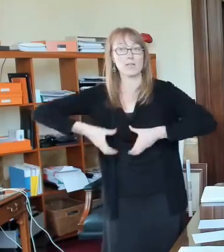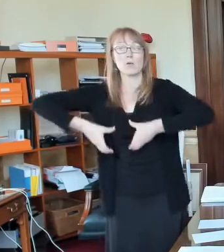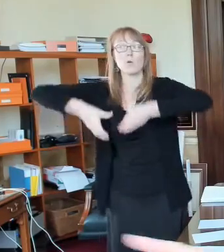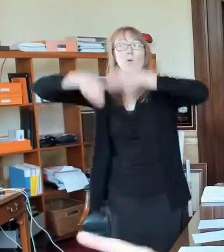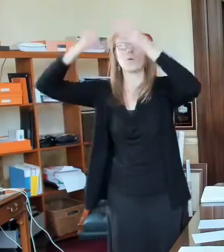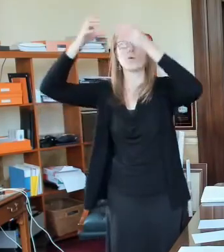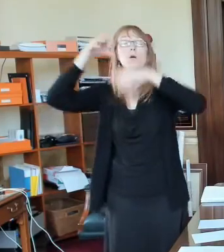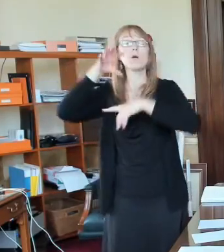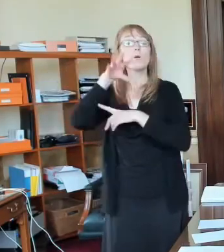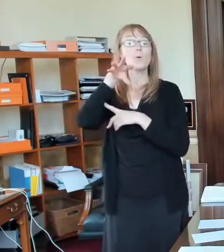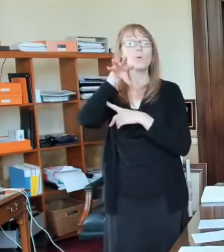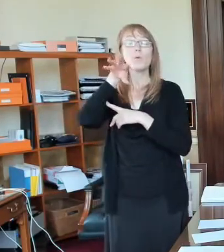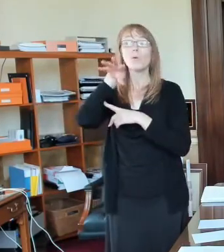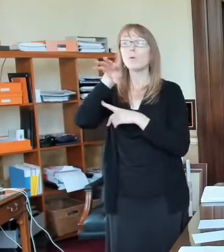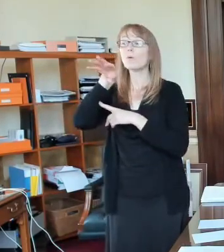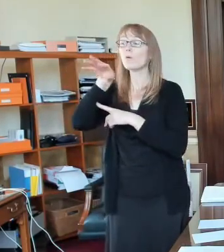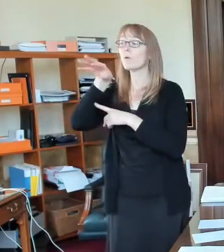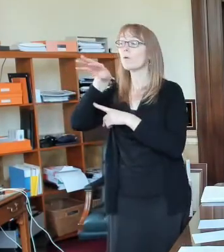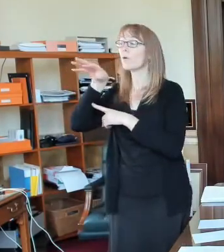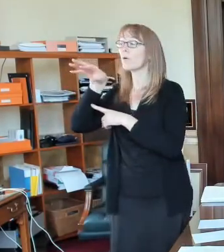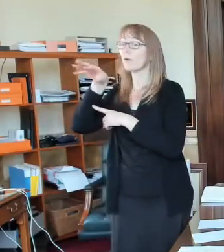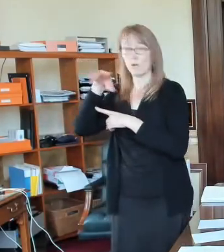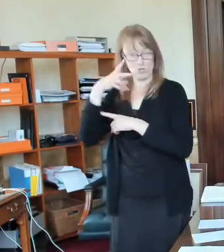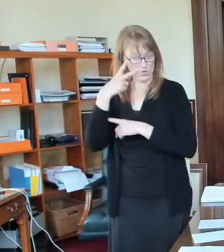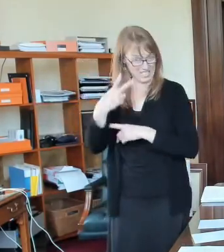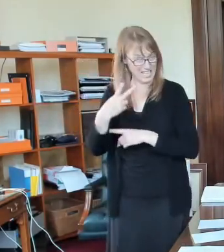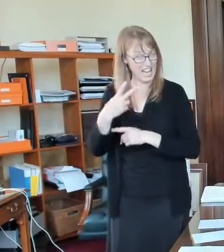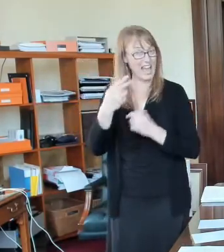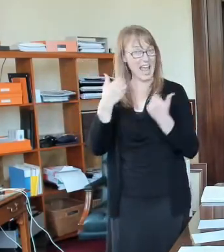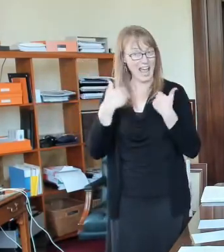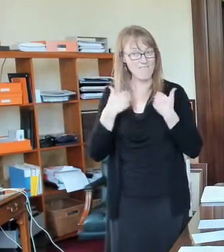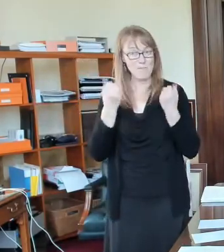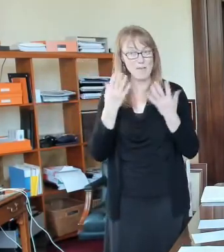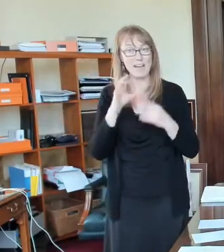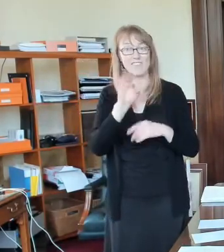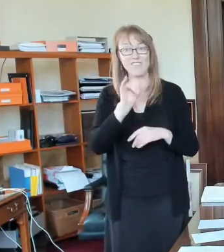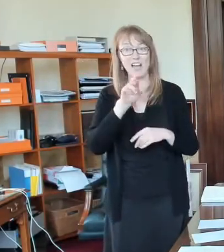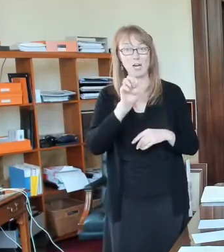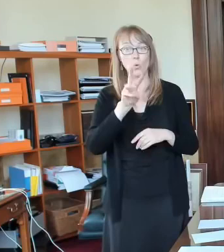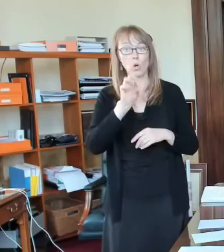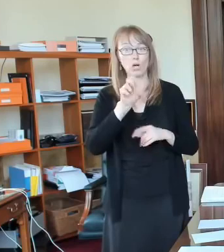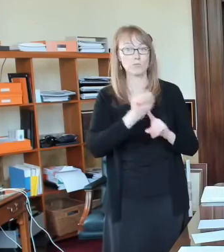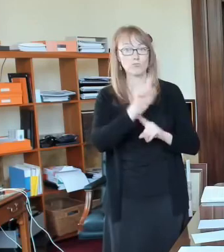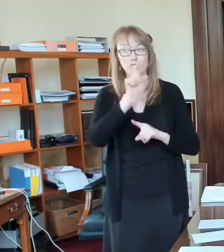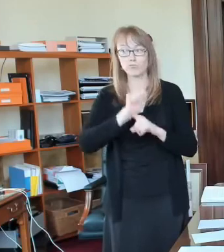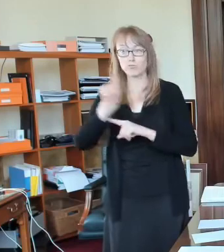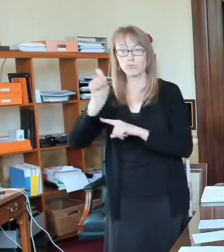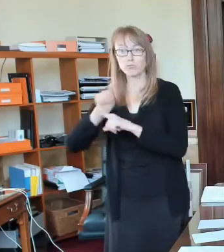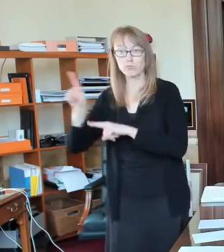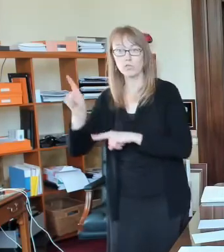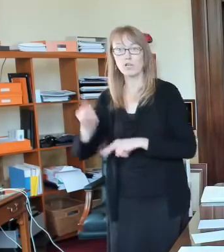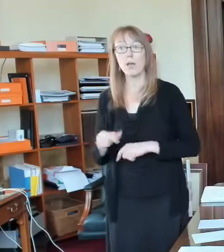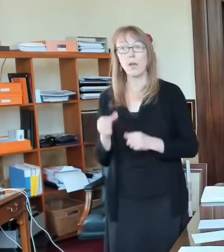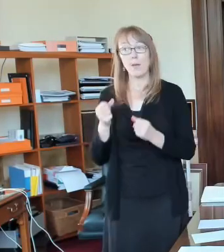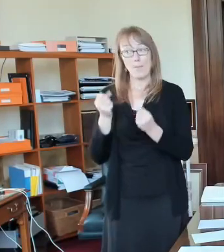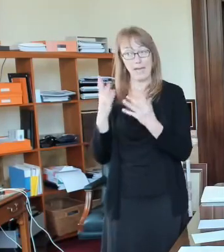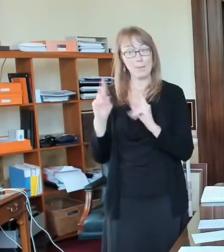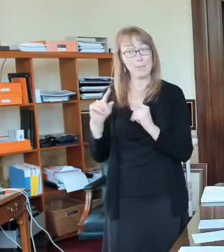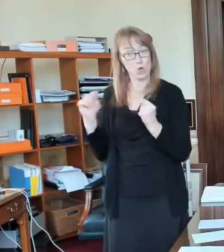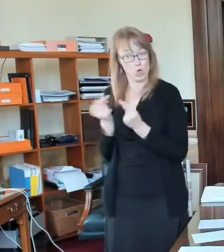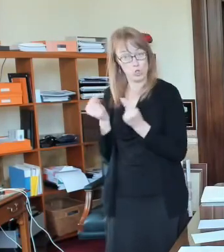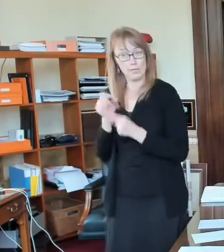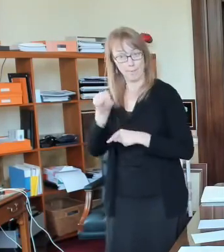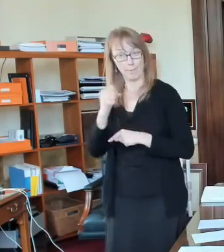could see fireworks going off around the horizon. People were hurt. One building burned to the ground as a result